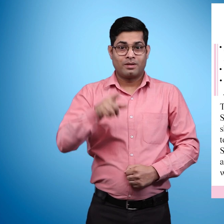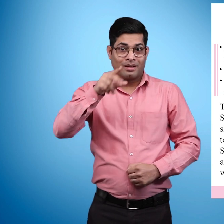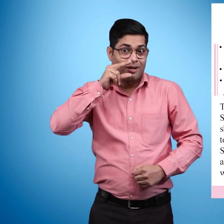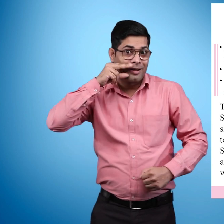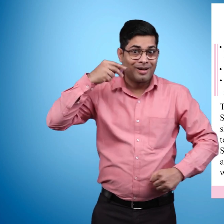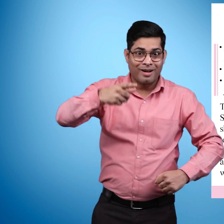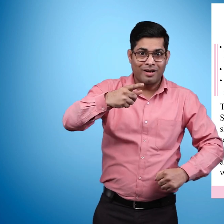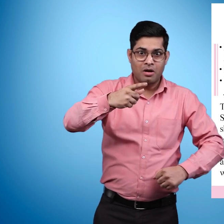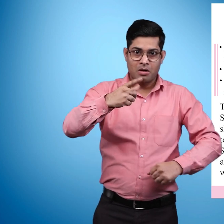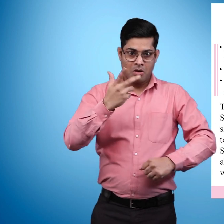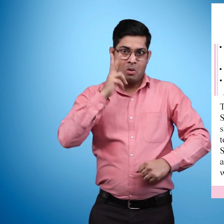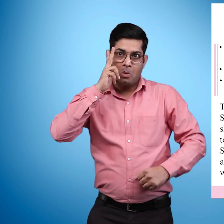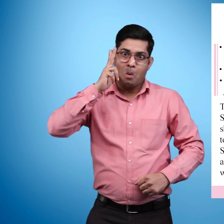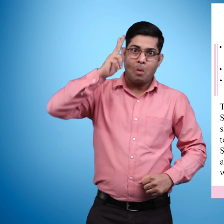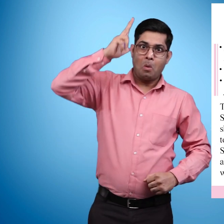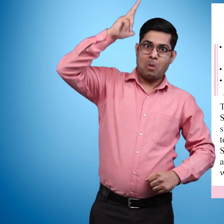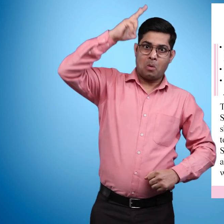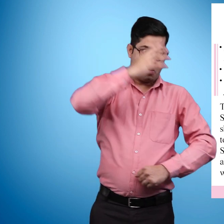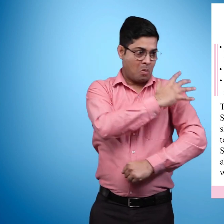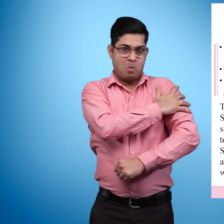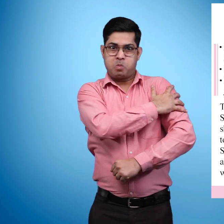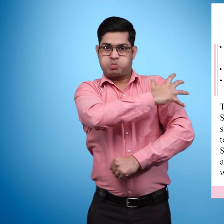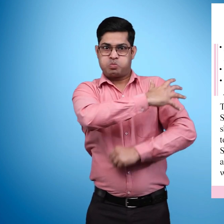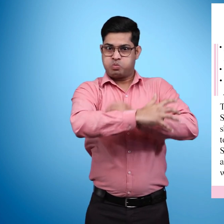A tall man with massive shoulders and muscular arms.